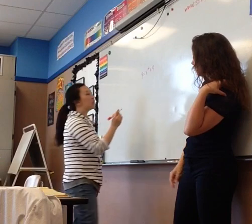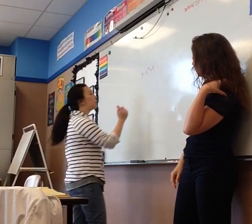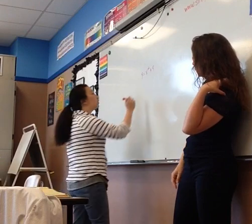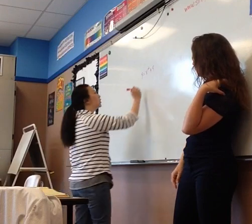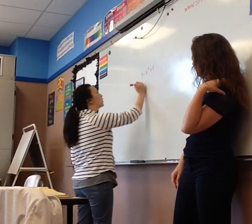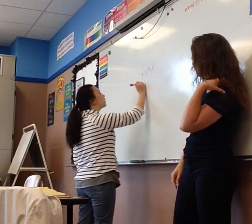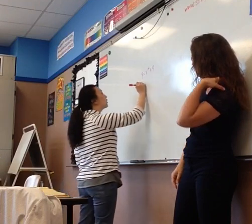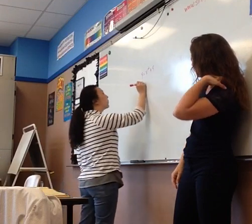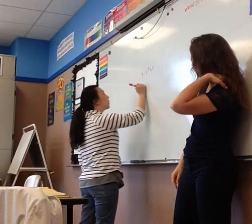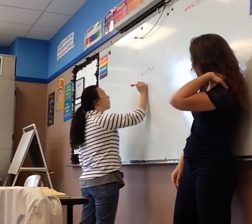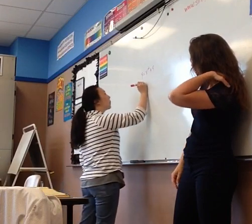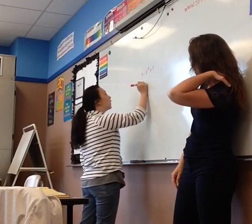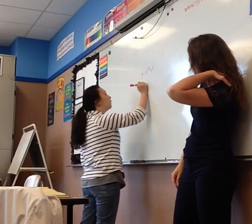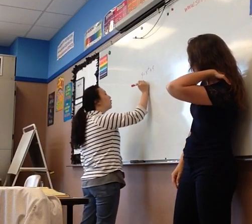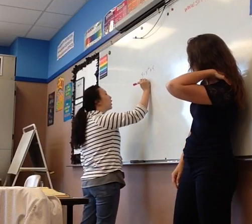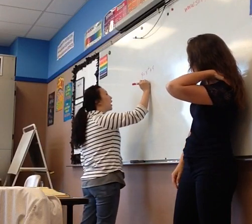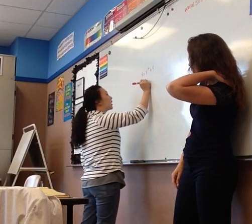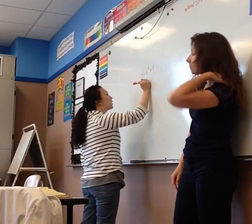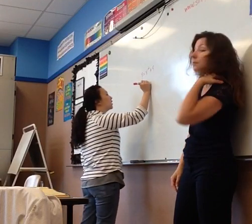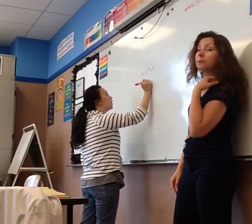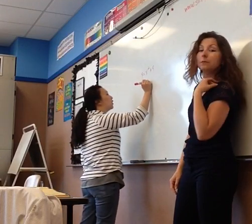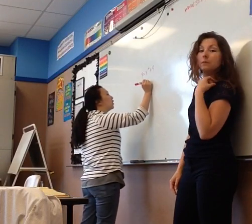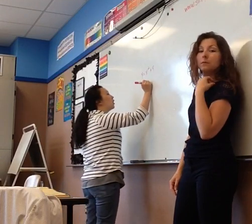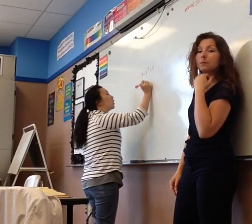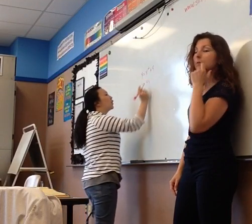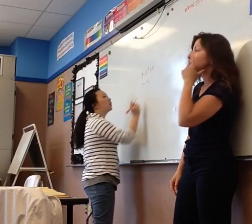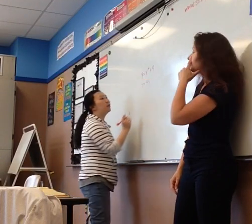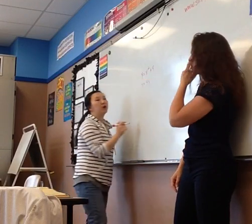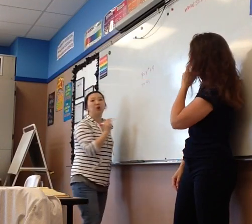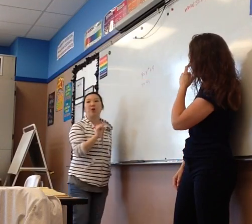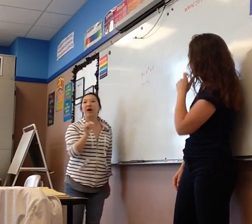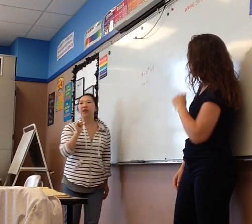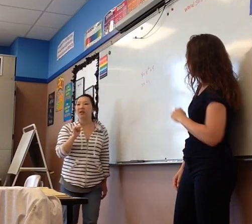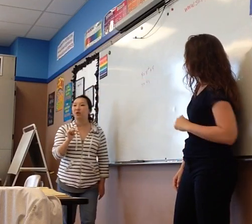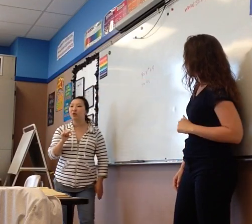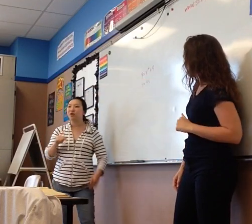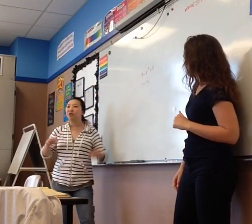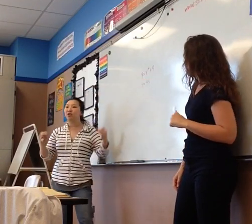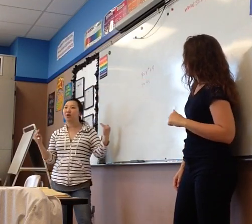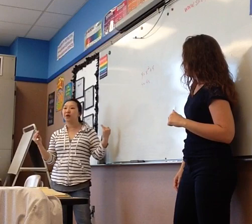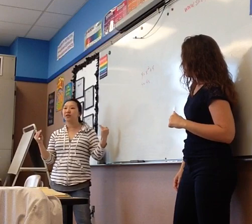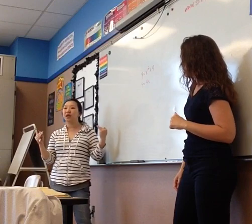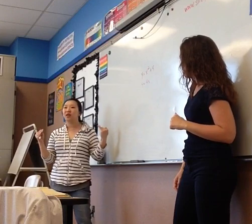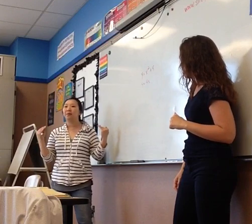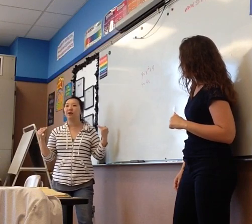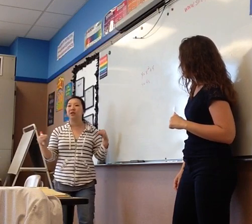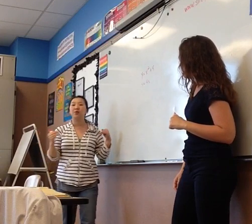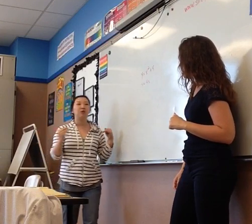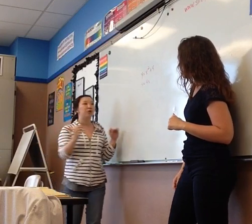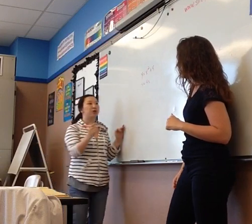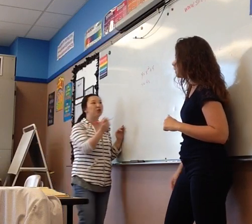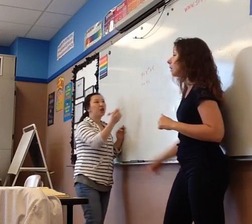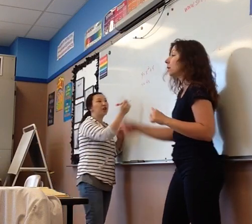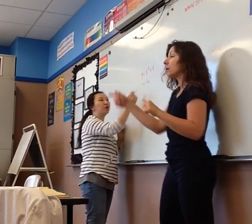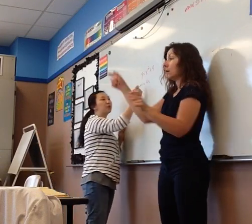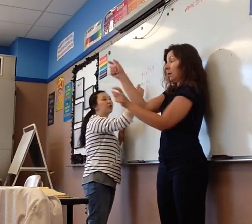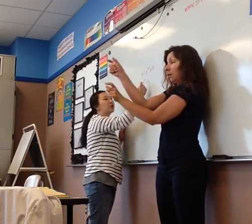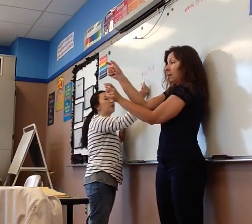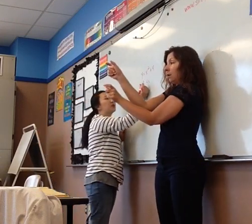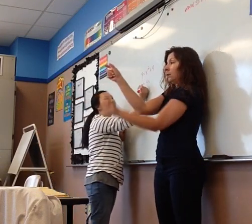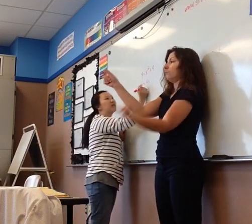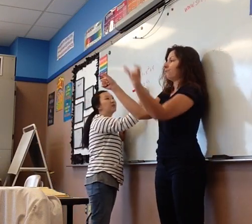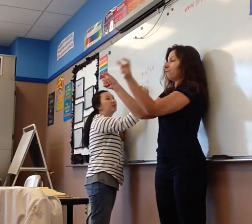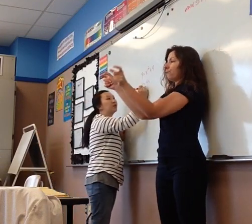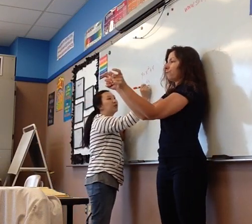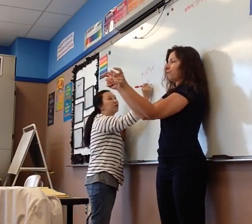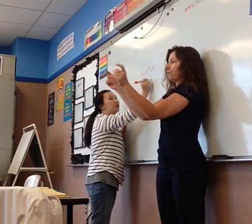y equals 4x. They're both y equals, so you're going to set them equal to each other, or you're